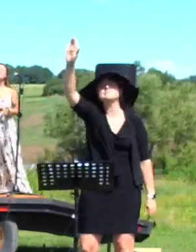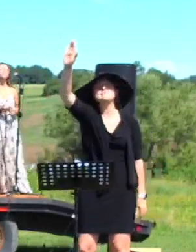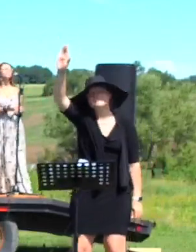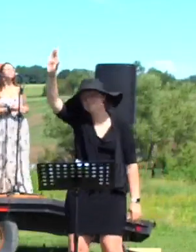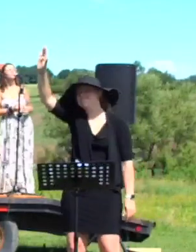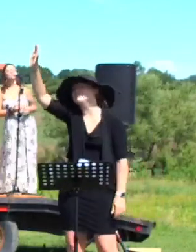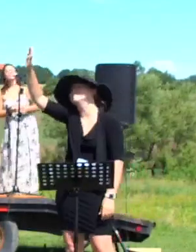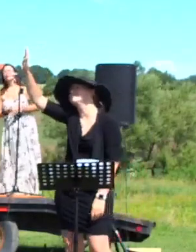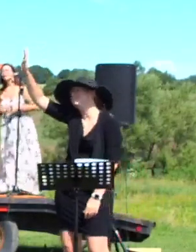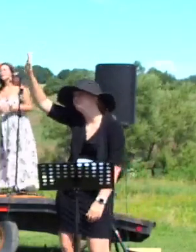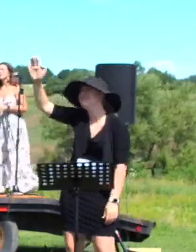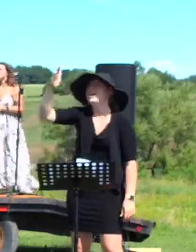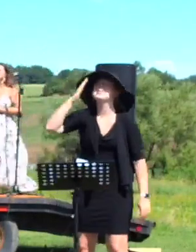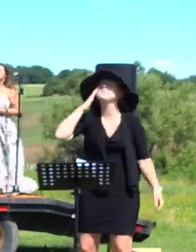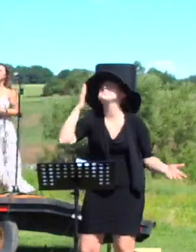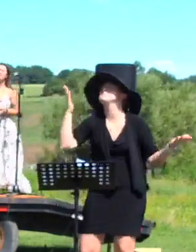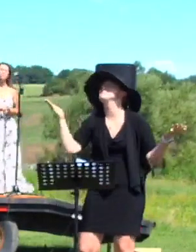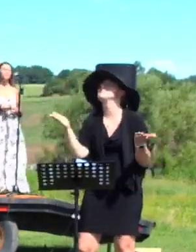Lord. Your